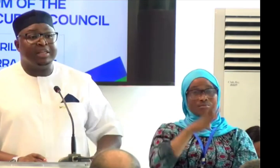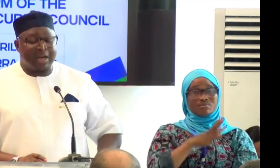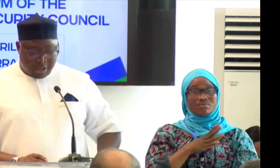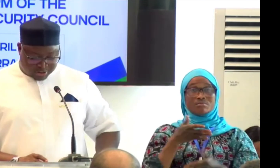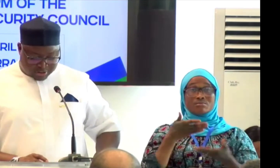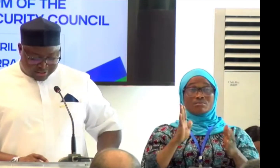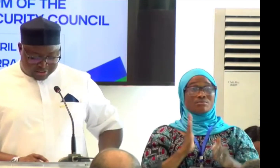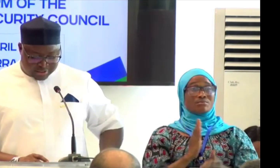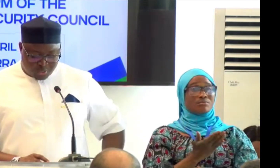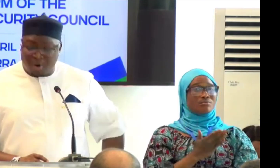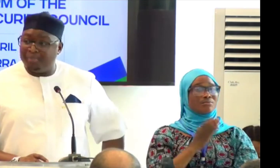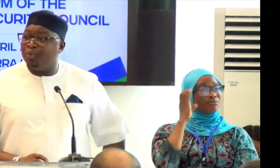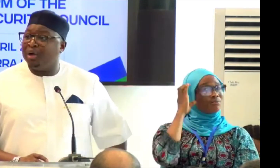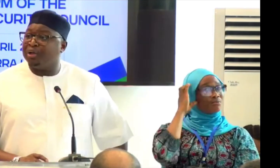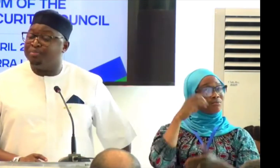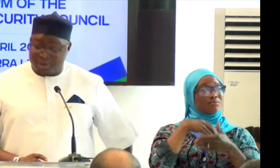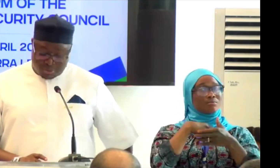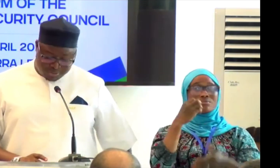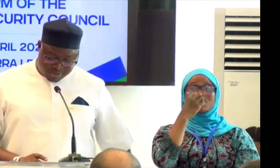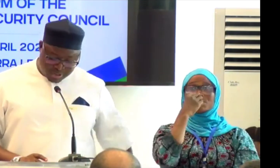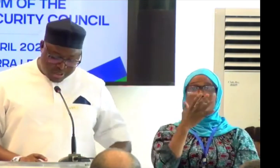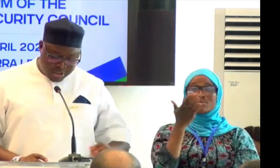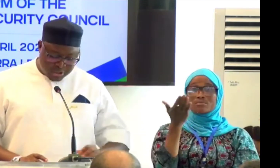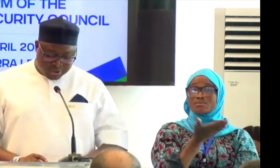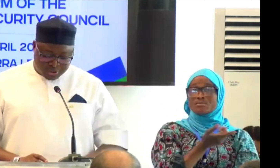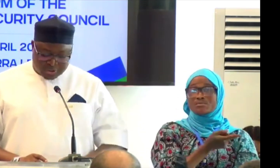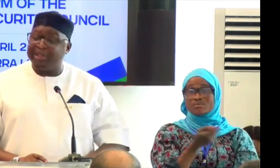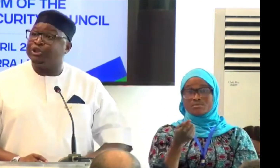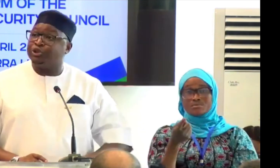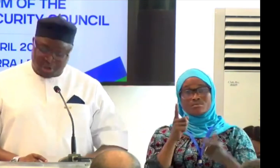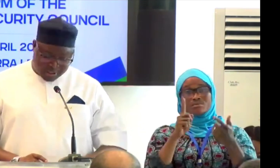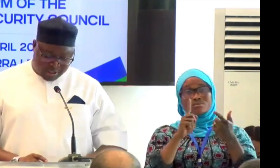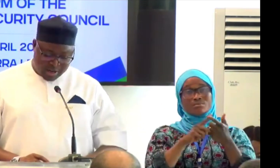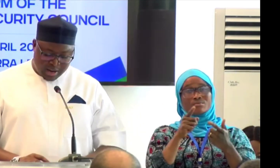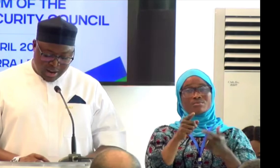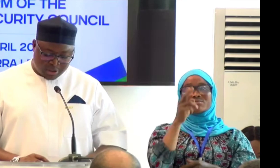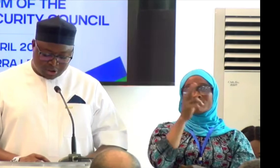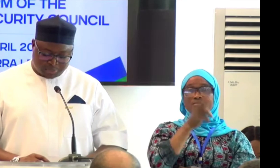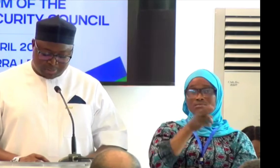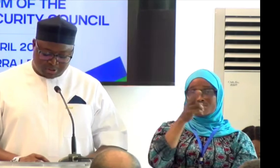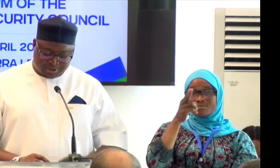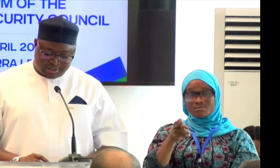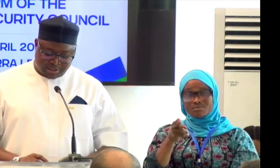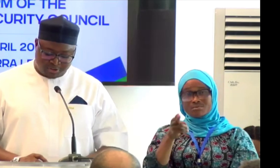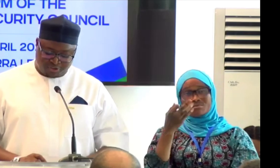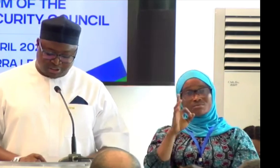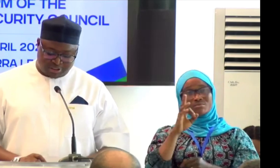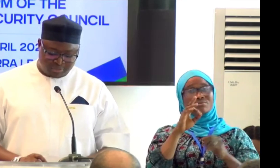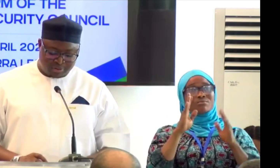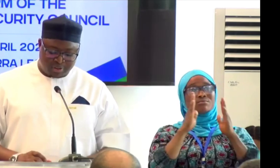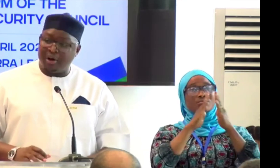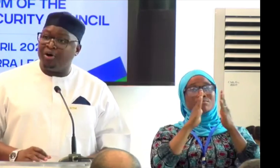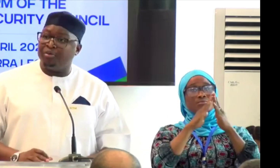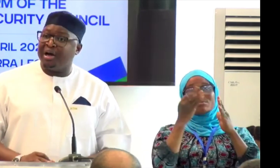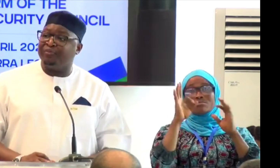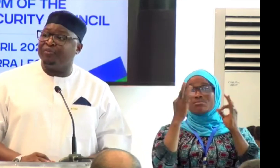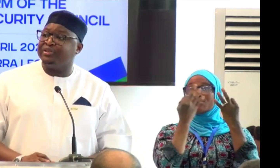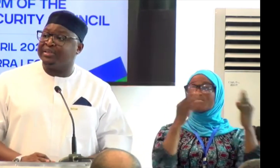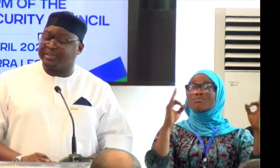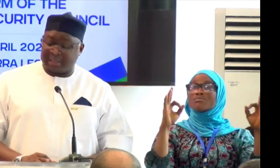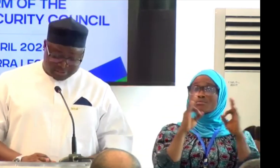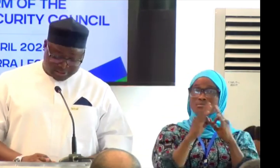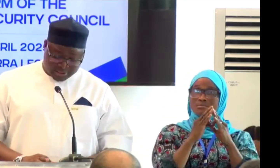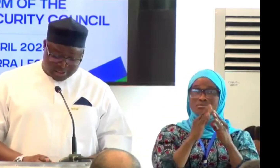me at the outset warmly welcome you to the historic and hospitable city of Freetown on behalf of